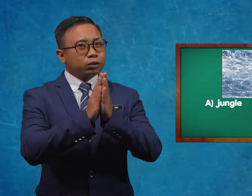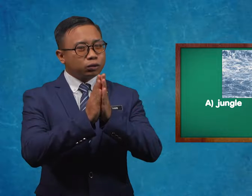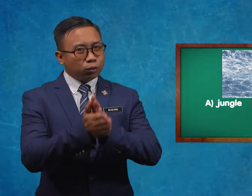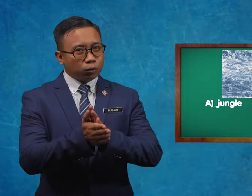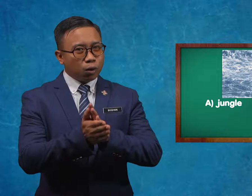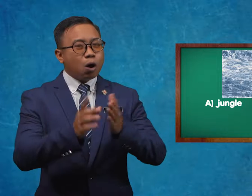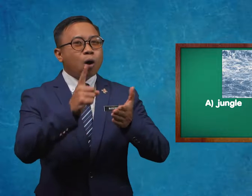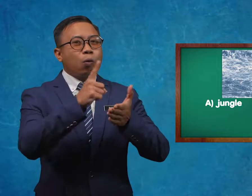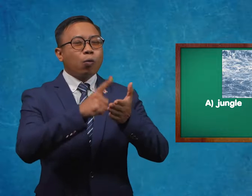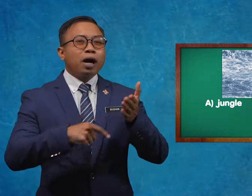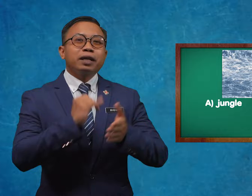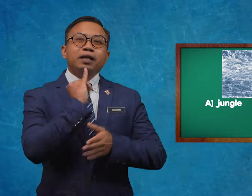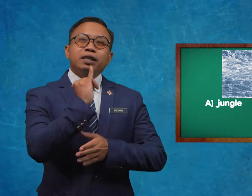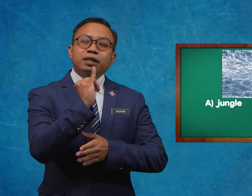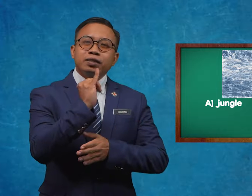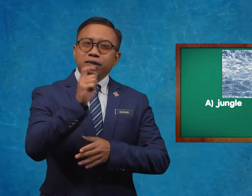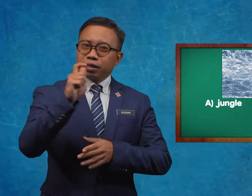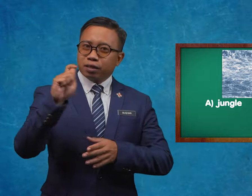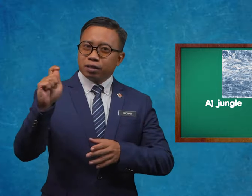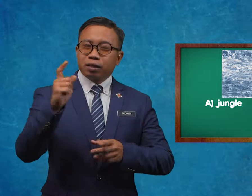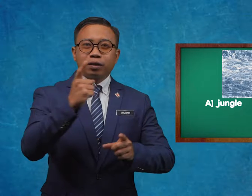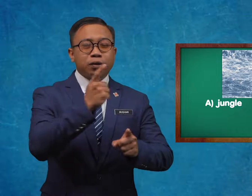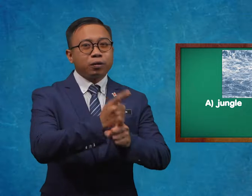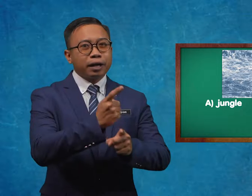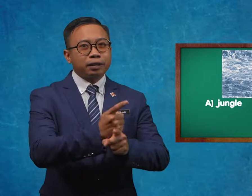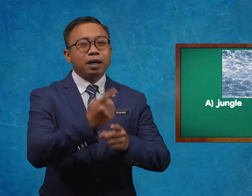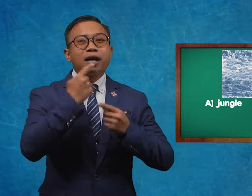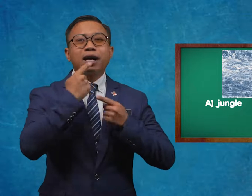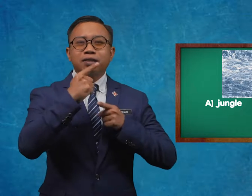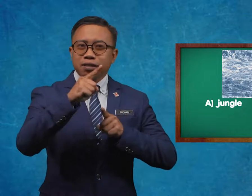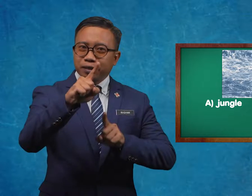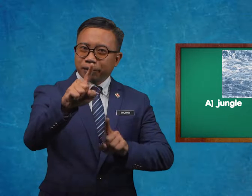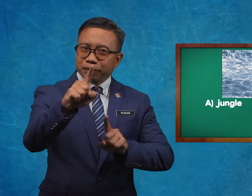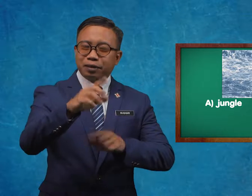So, what is the correct answer?